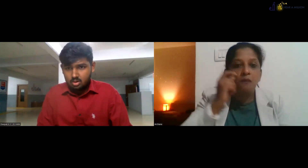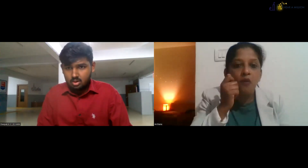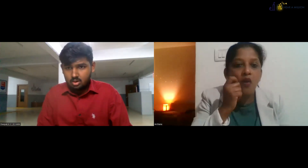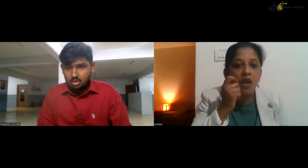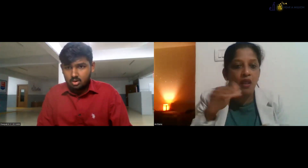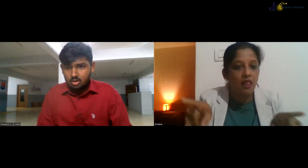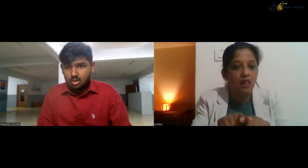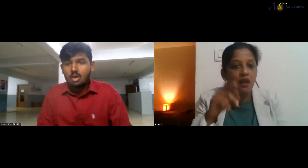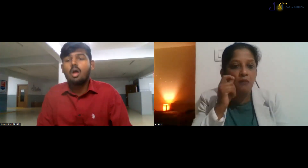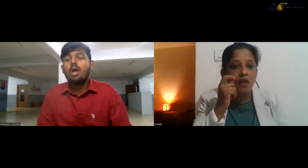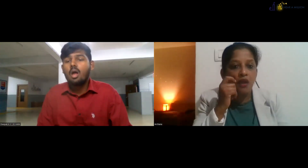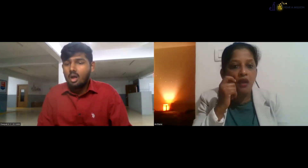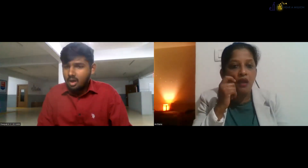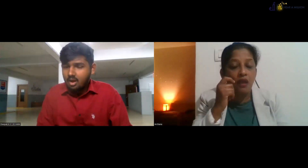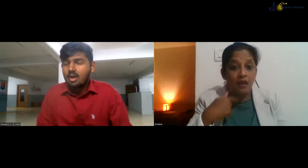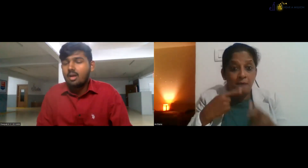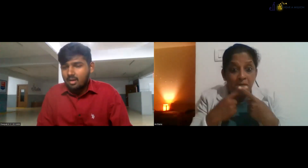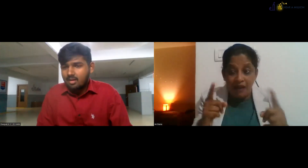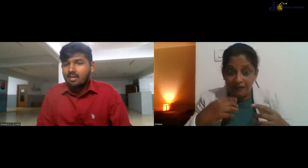and they are just staring at me.